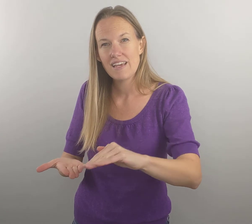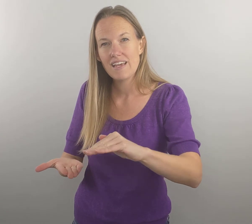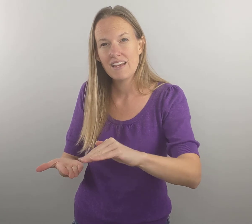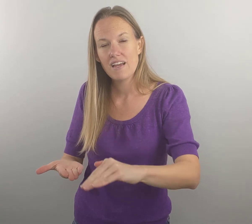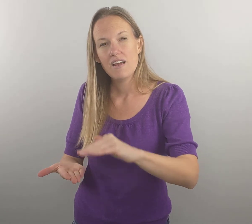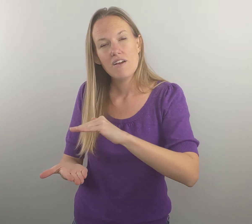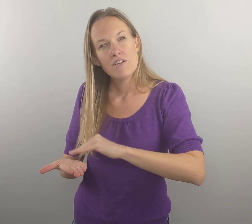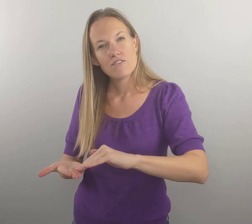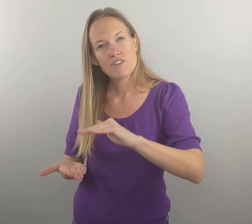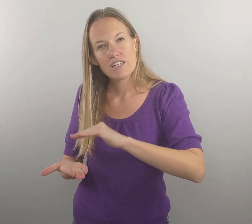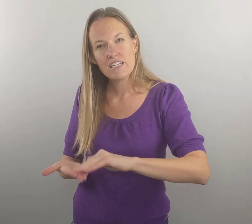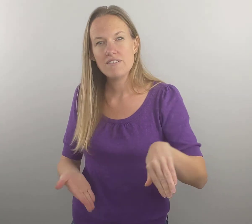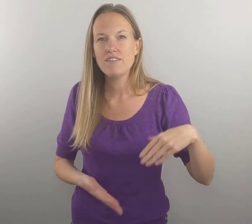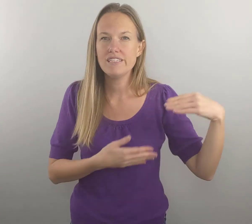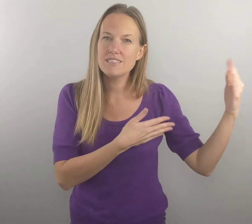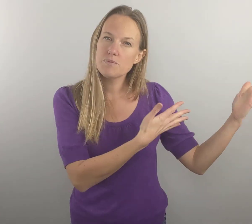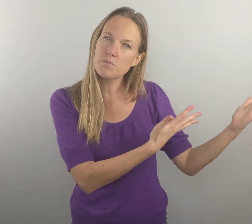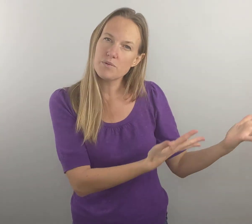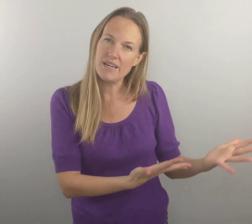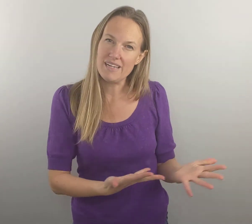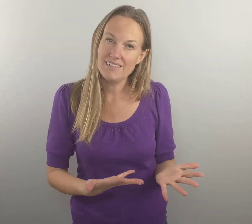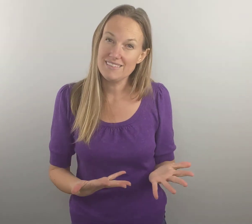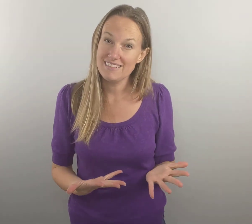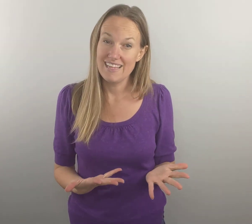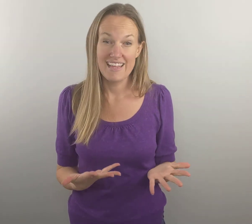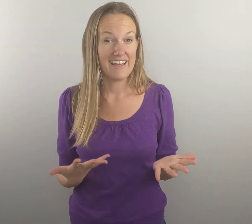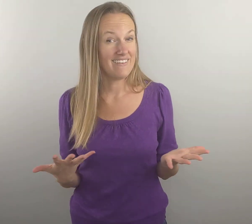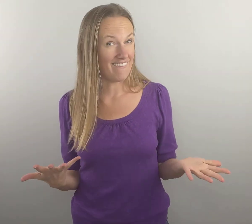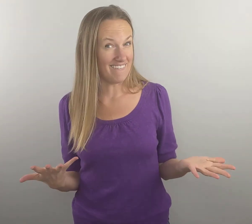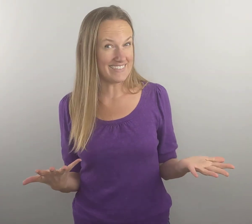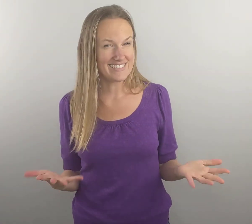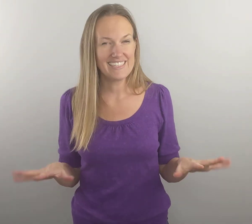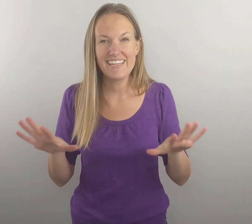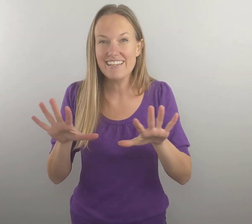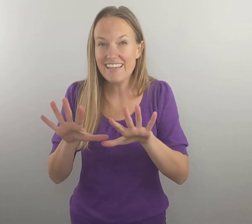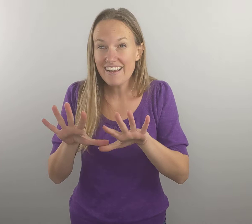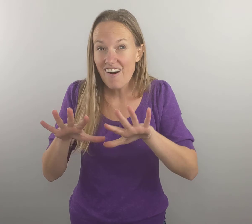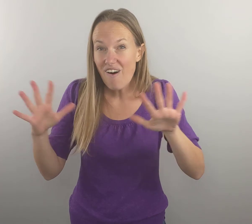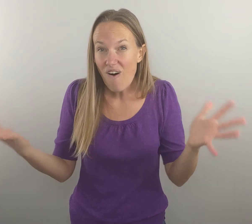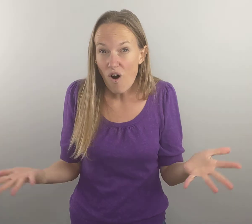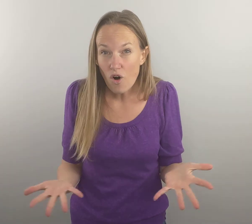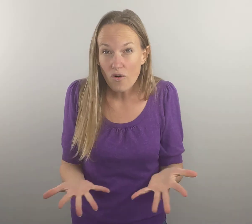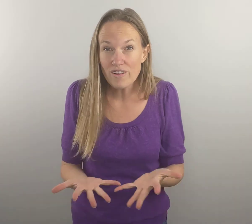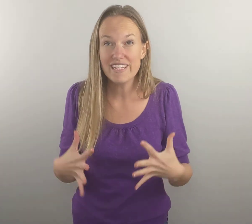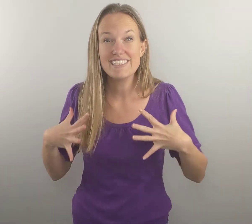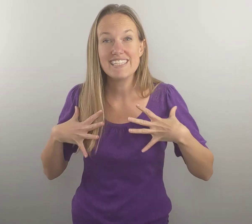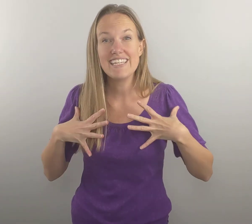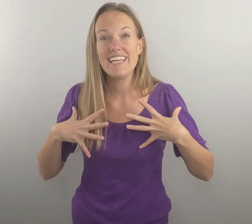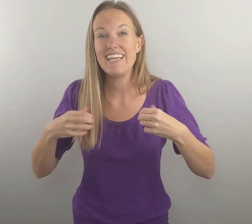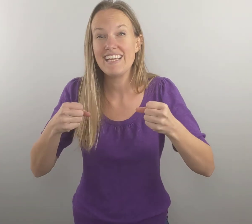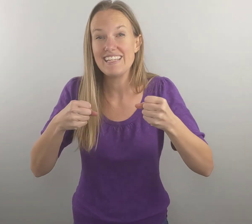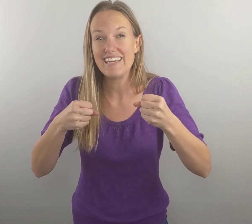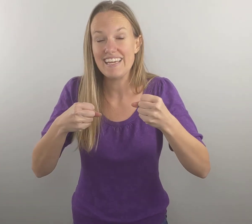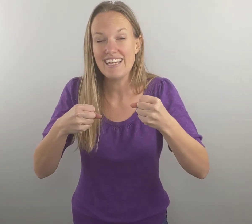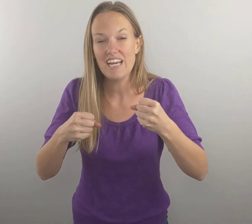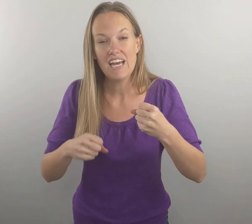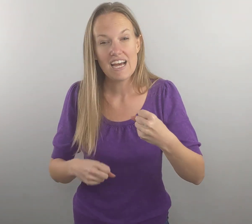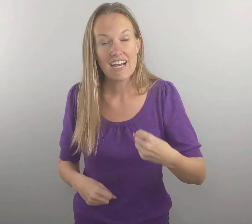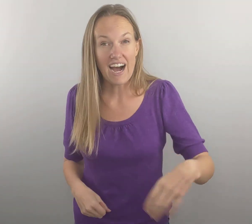Okay? Forgiveness brings, and then wholeness and healing. Wholeness and healing. God